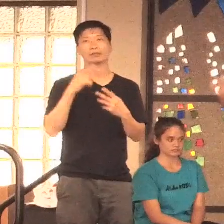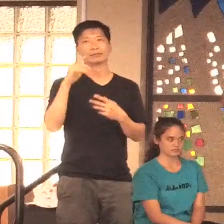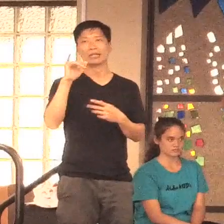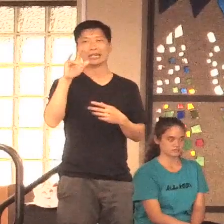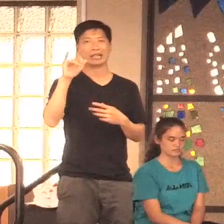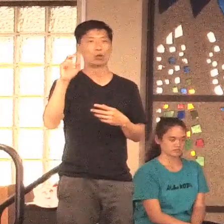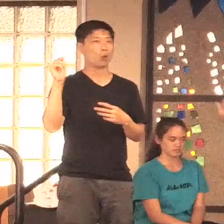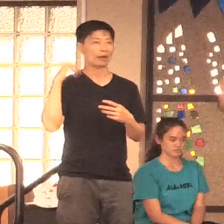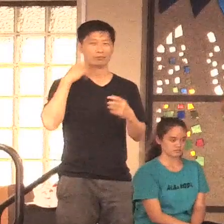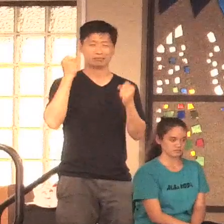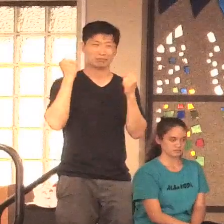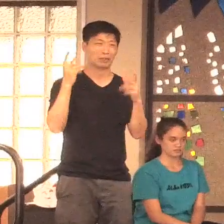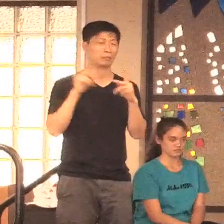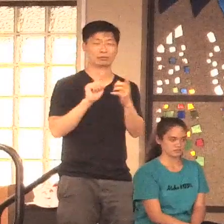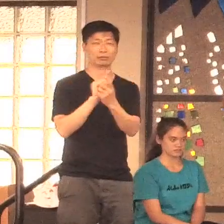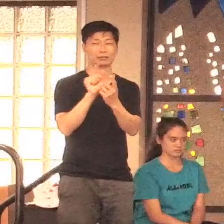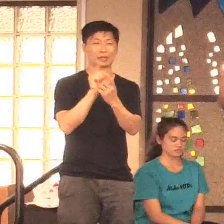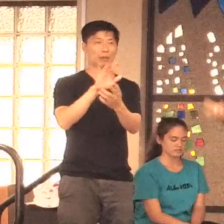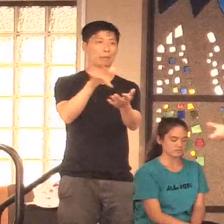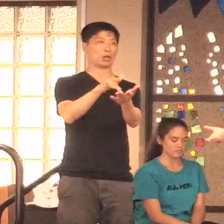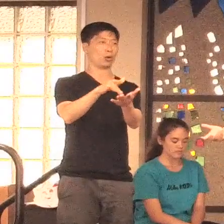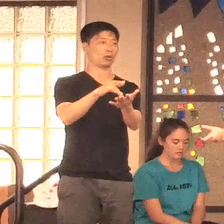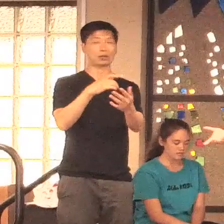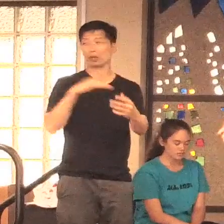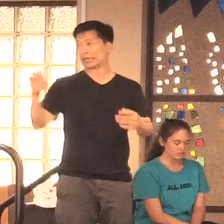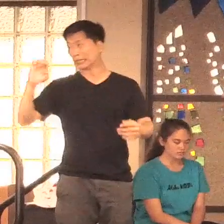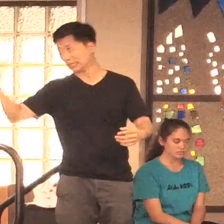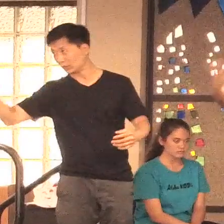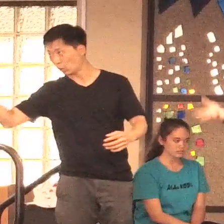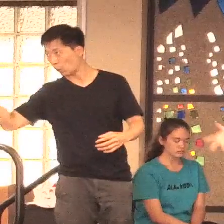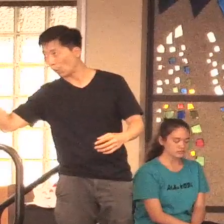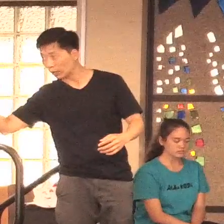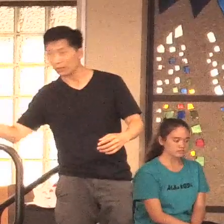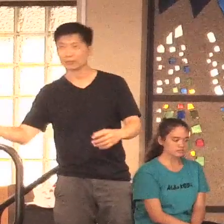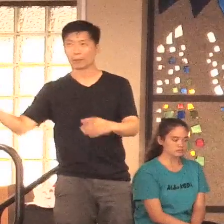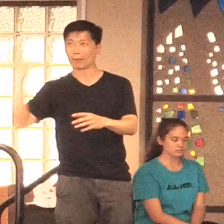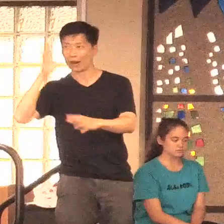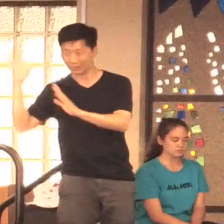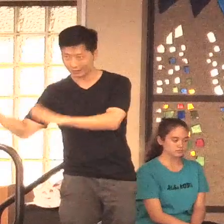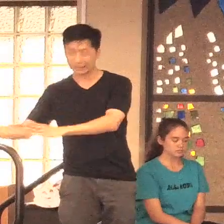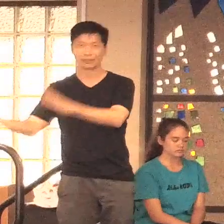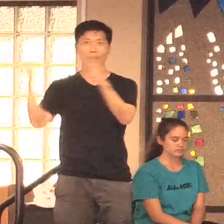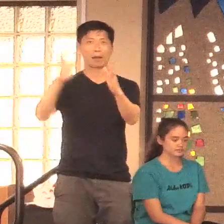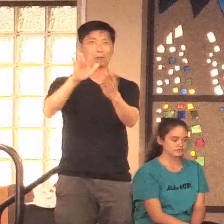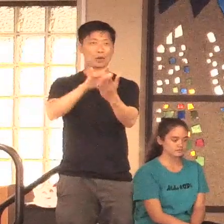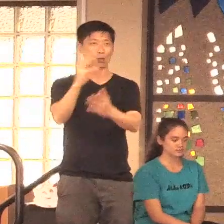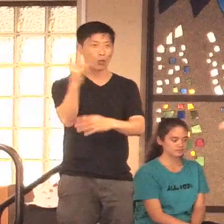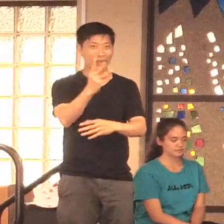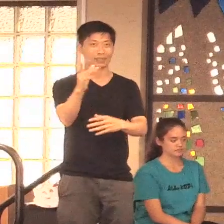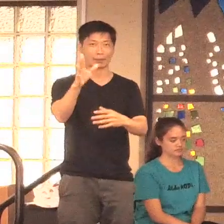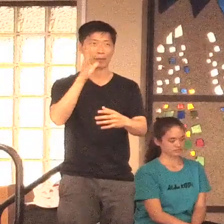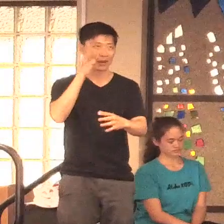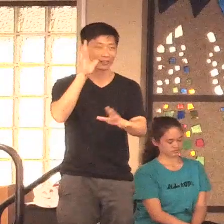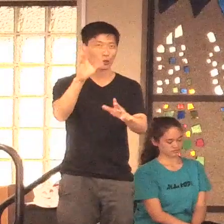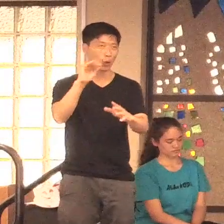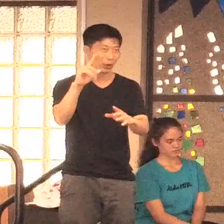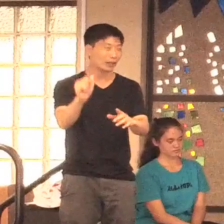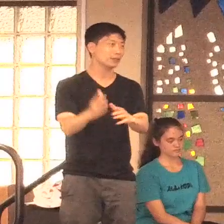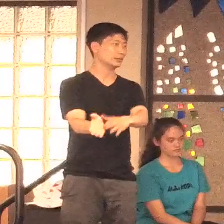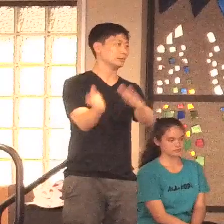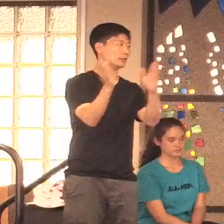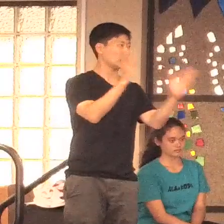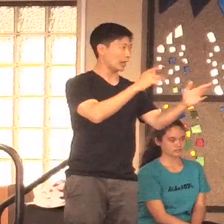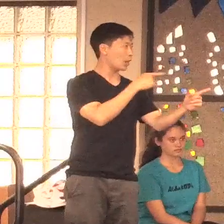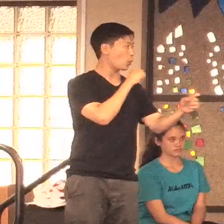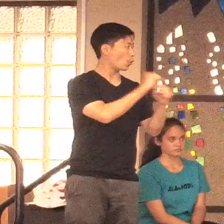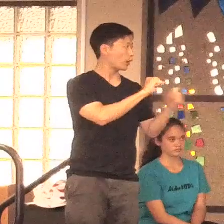whole different bunch of people. So I know people from the East Coast that are Codas and their parents, and Midwest people and their parents, and then I finally worked